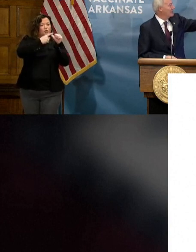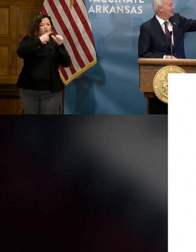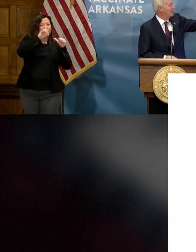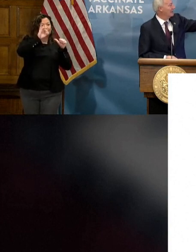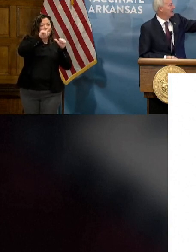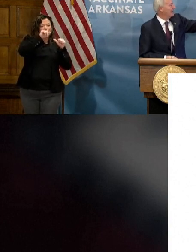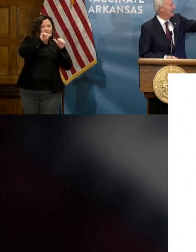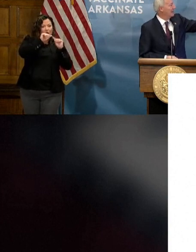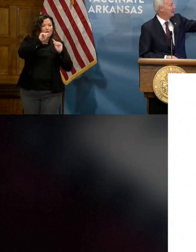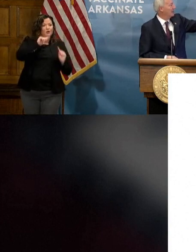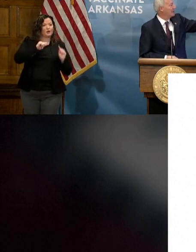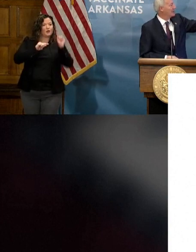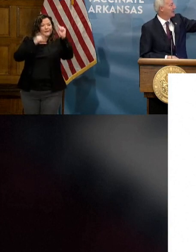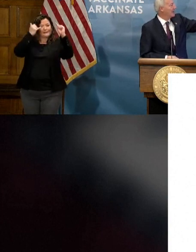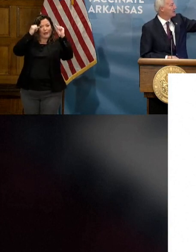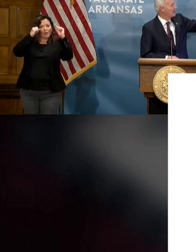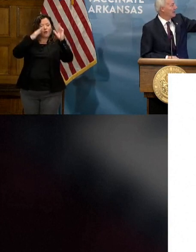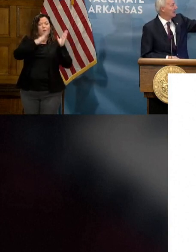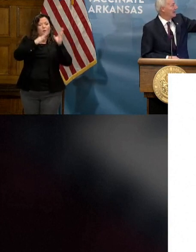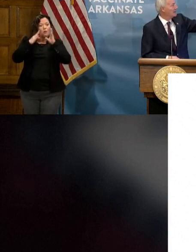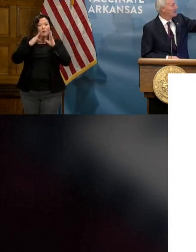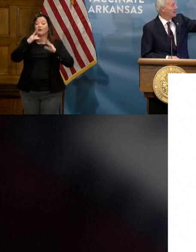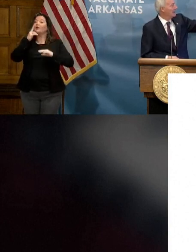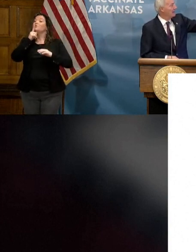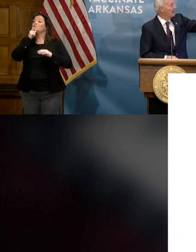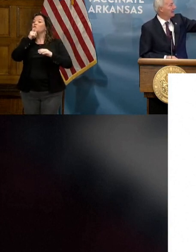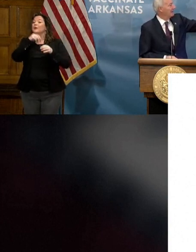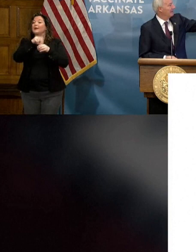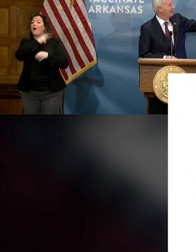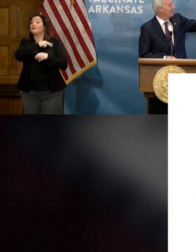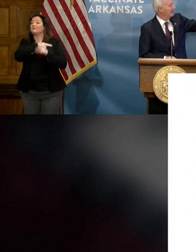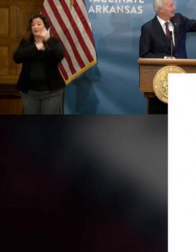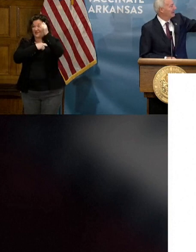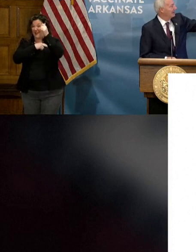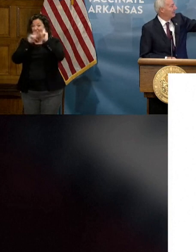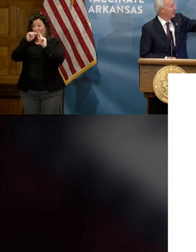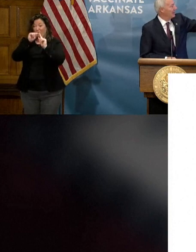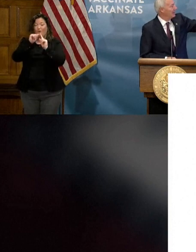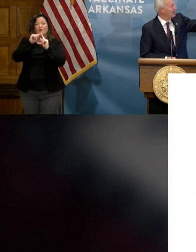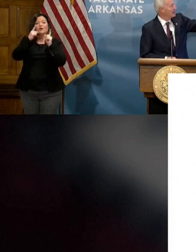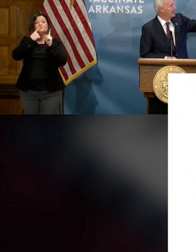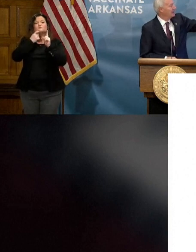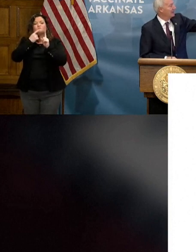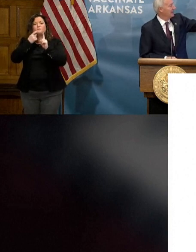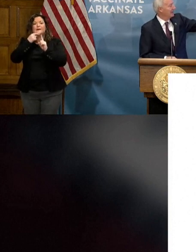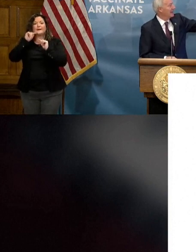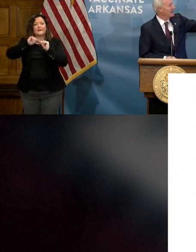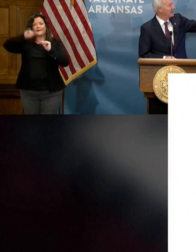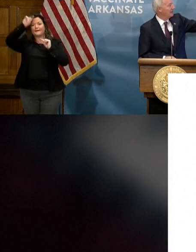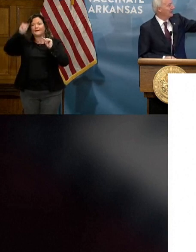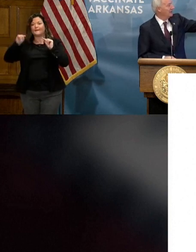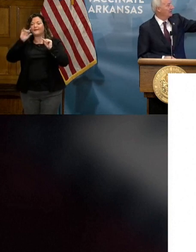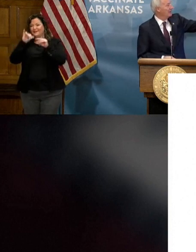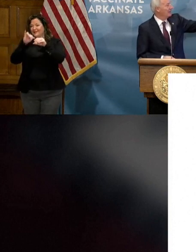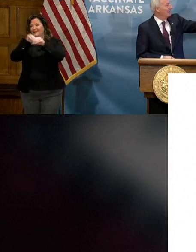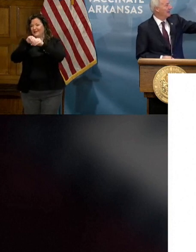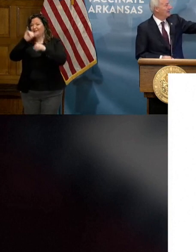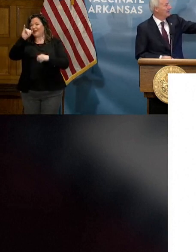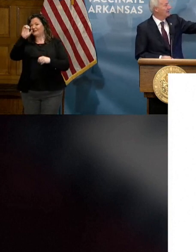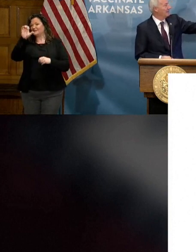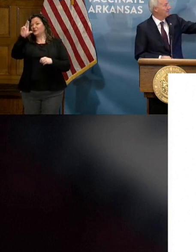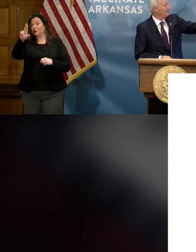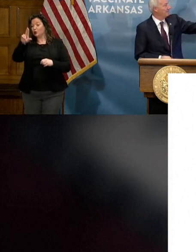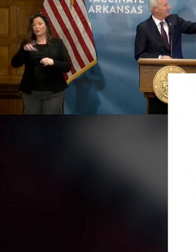you can see the yellow is the hospitalized, the red is the in ICU,